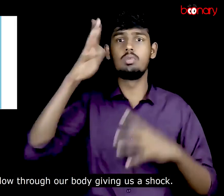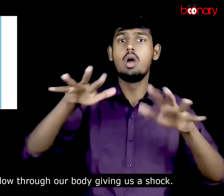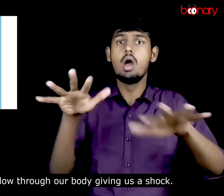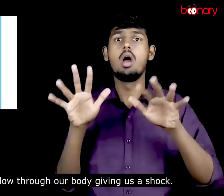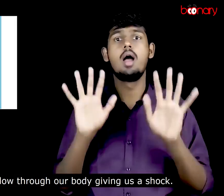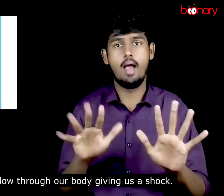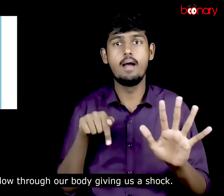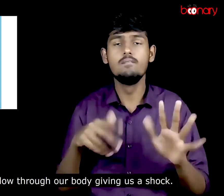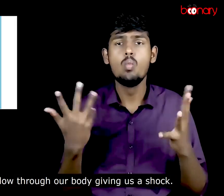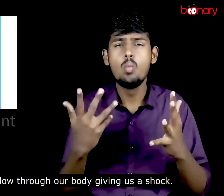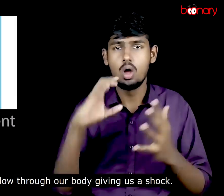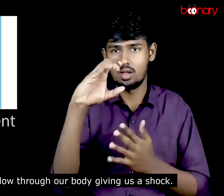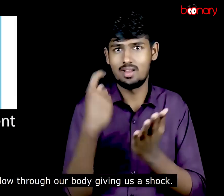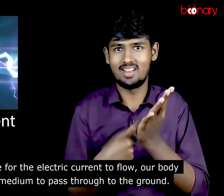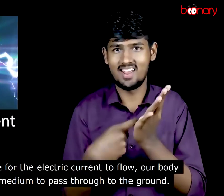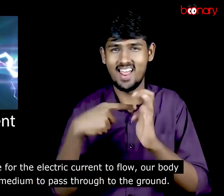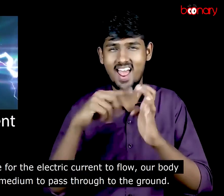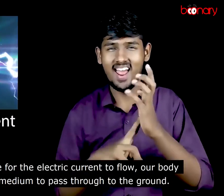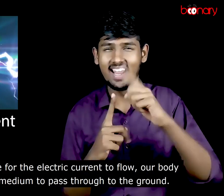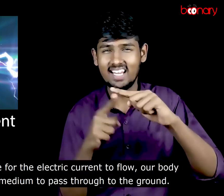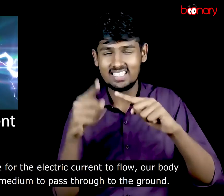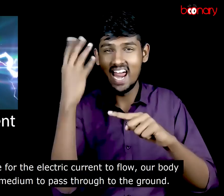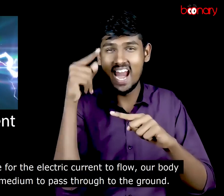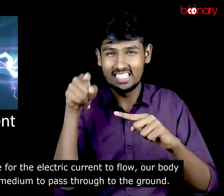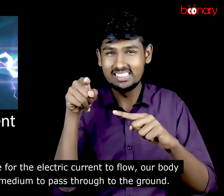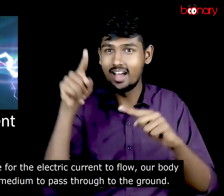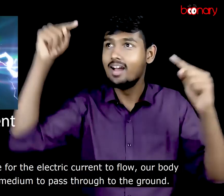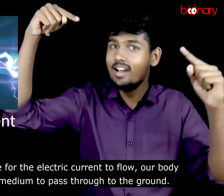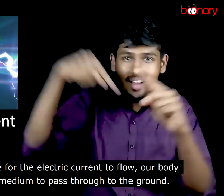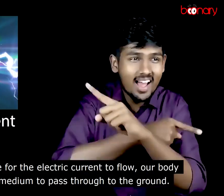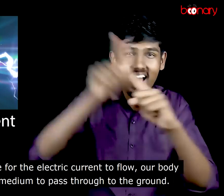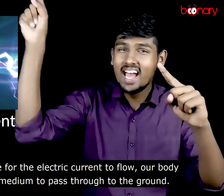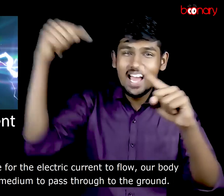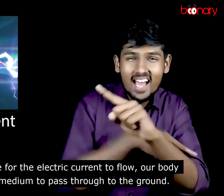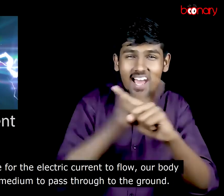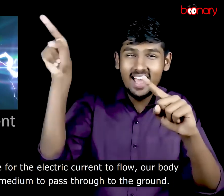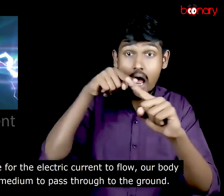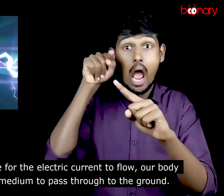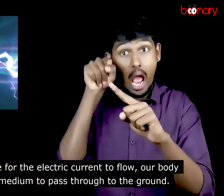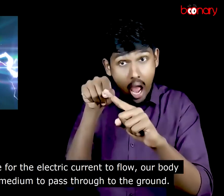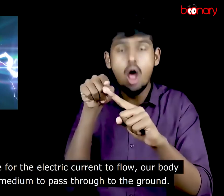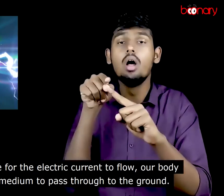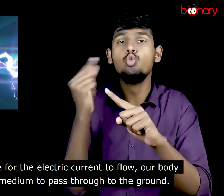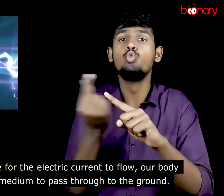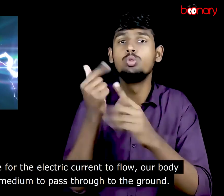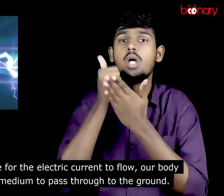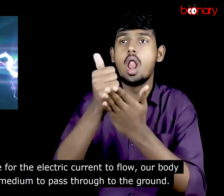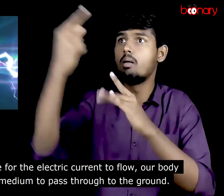body, giving us a shock. Why? Because for the electric current to flow, our body becomes a medium